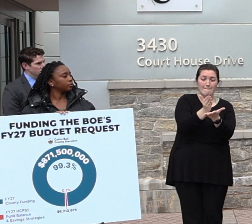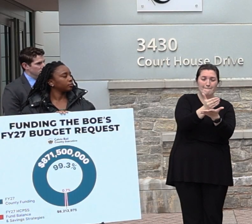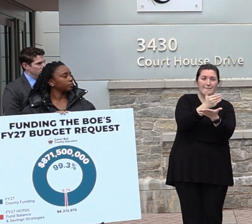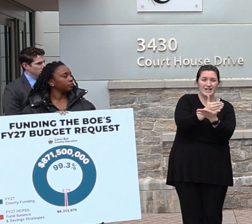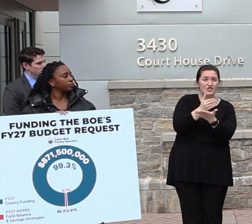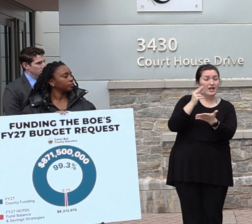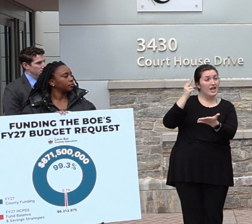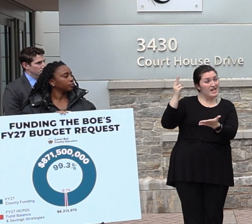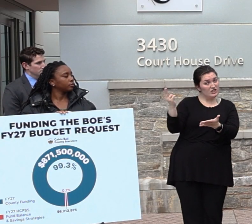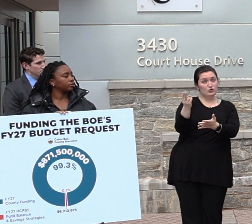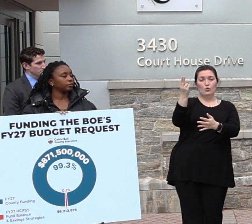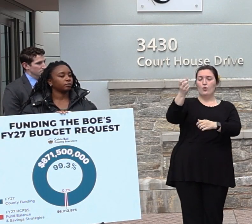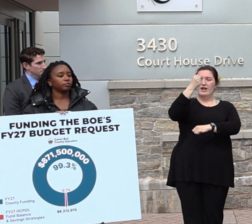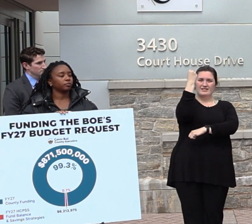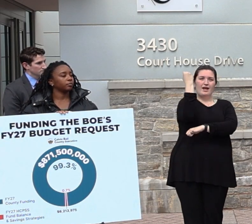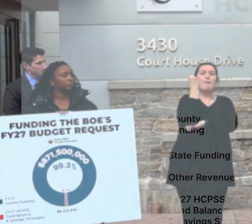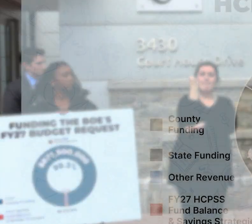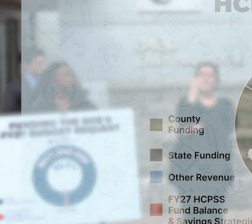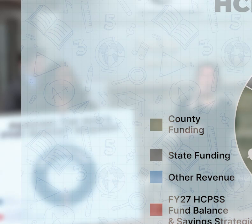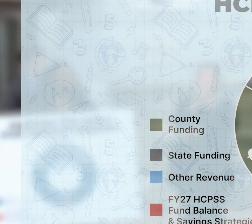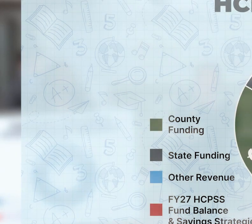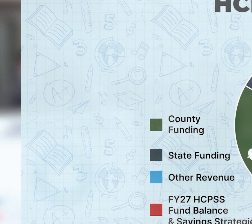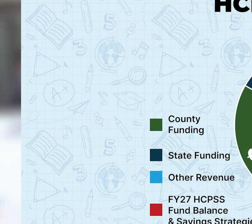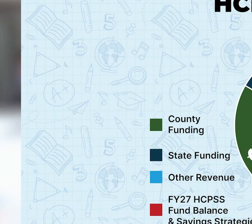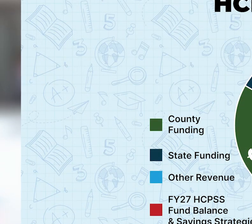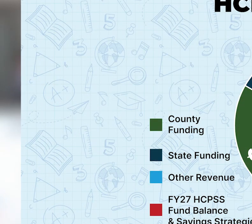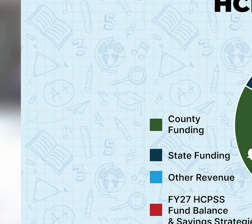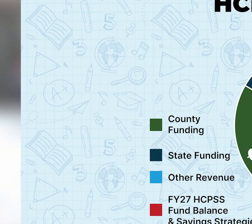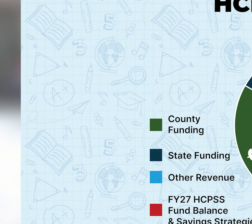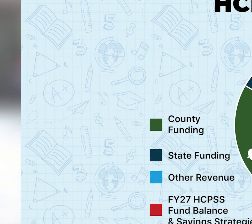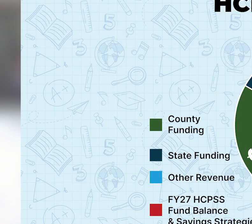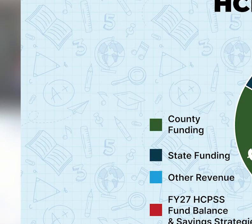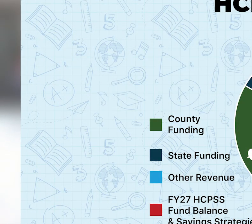historic $1.3 billion.